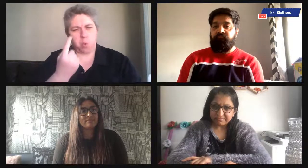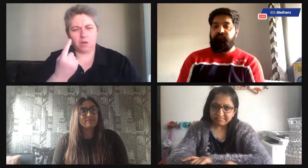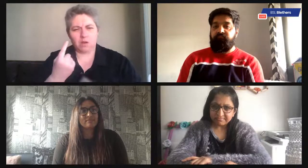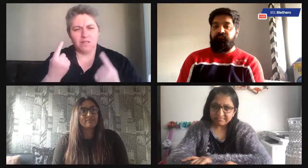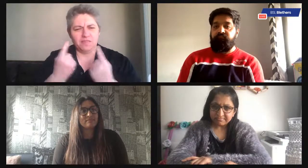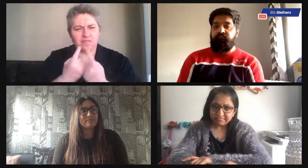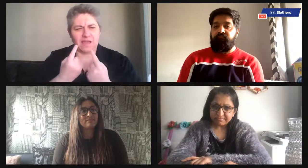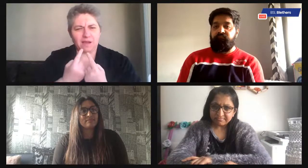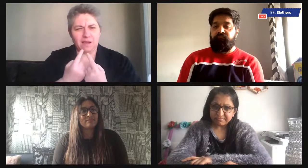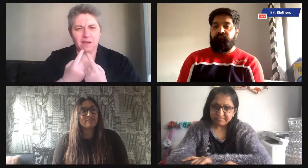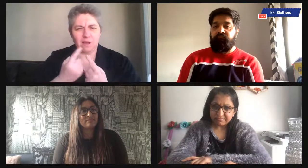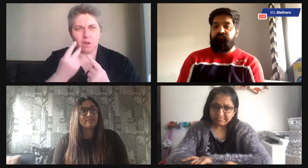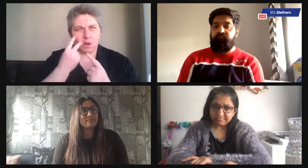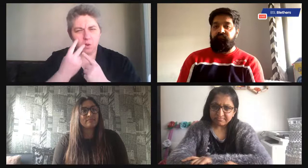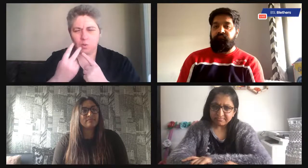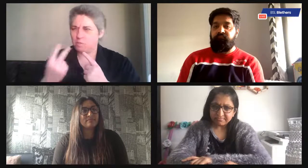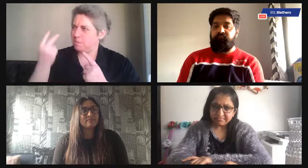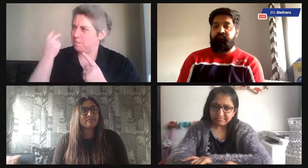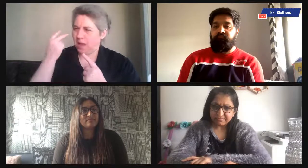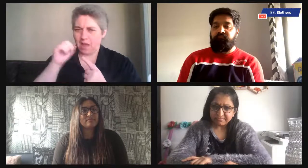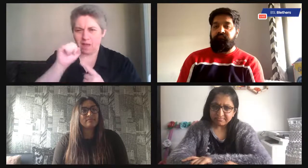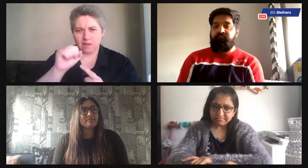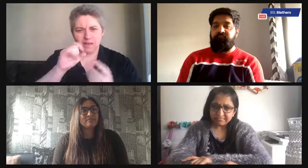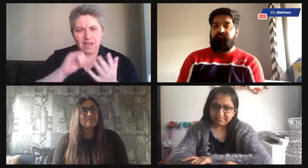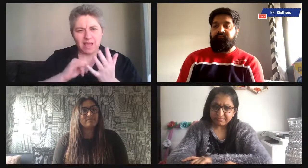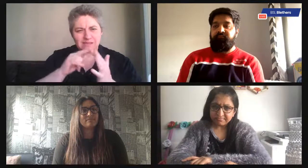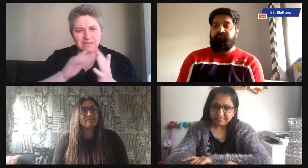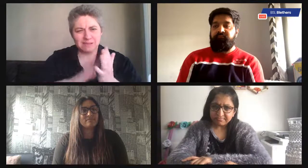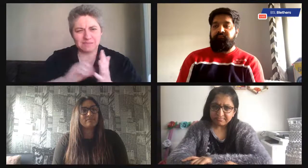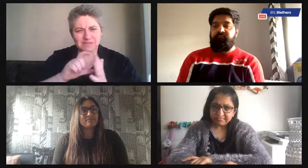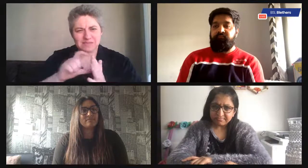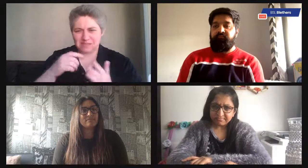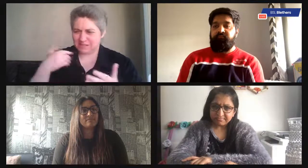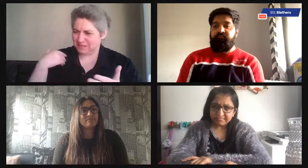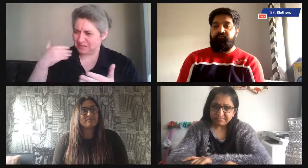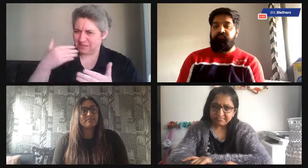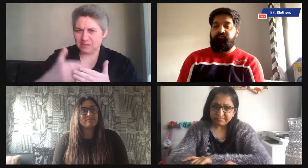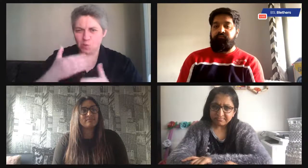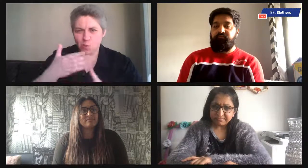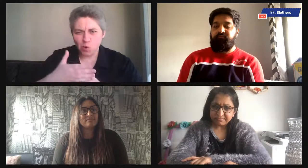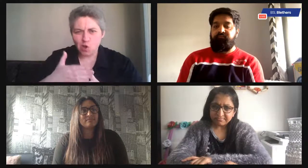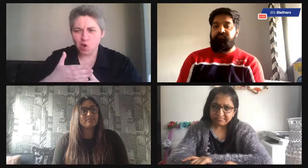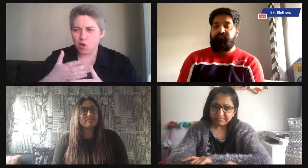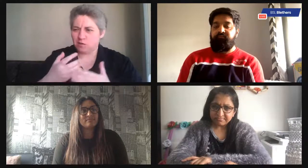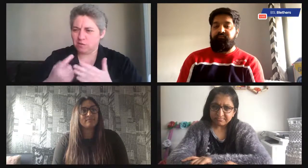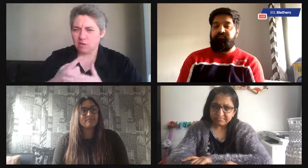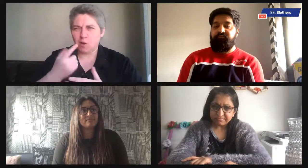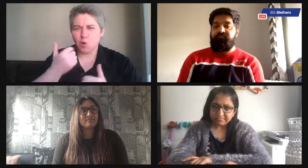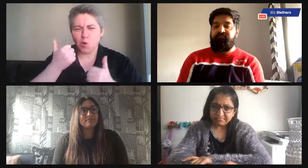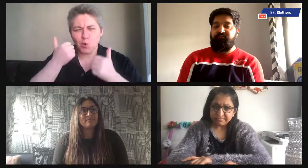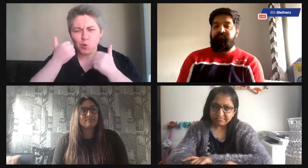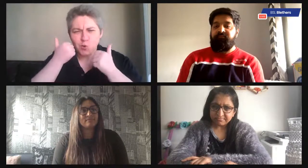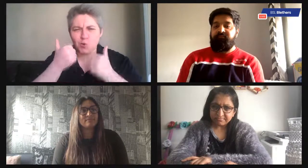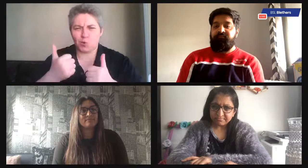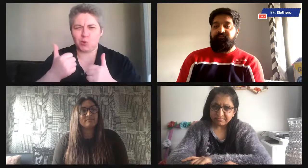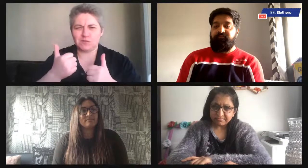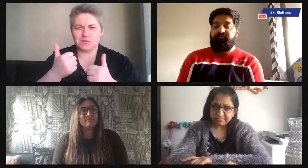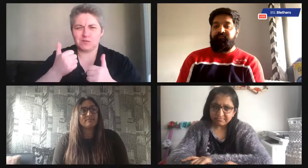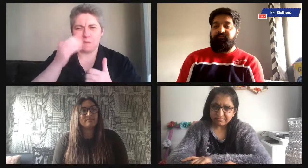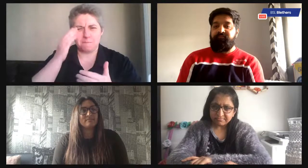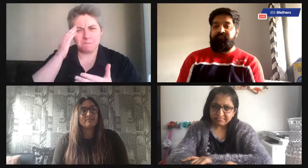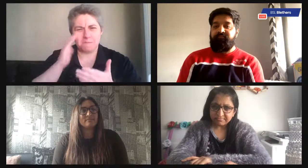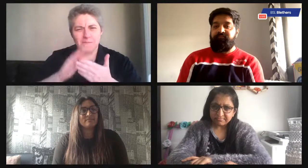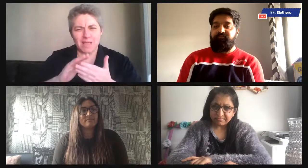life changing so quickly and then sometimes in such a traumatic way. If you were to look back of all the time in your